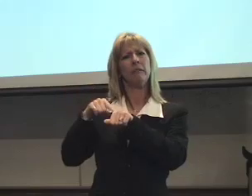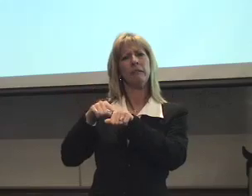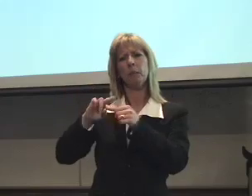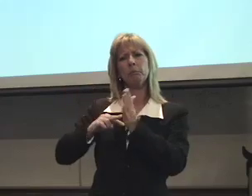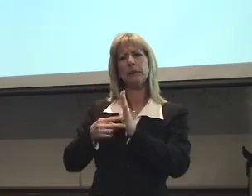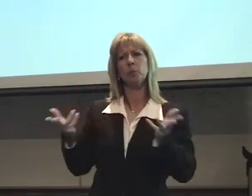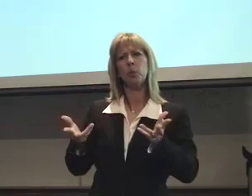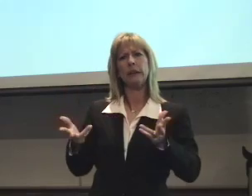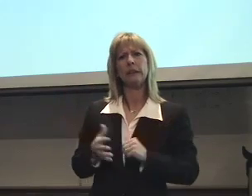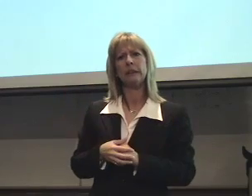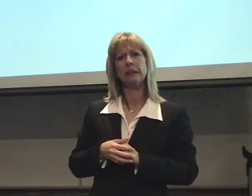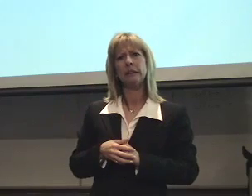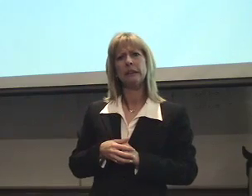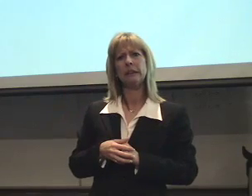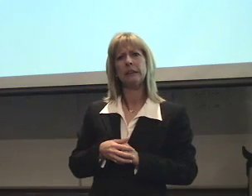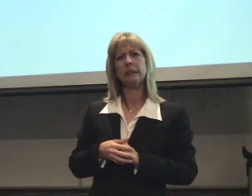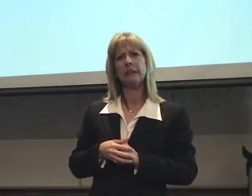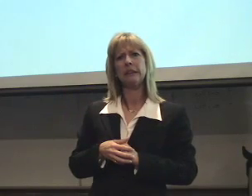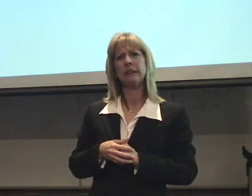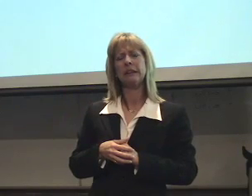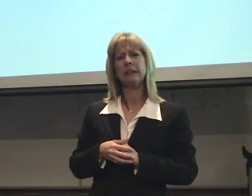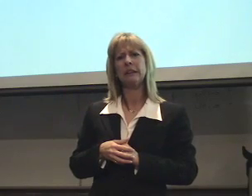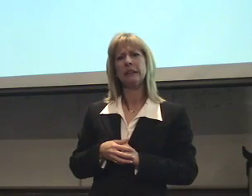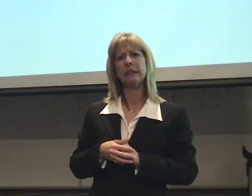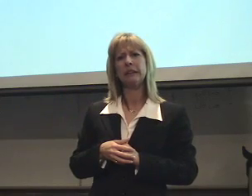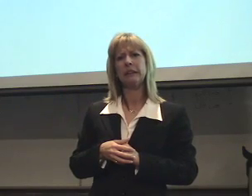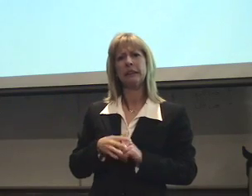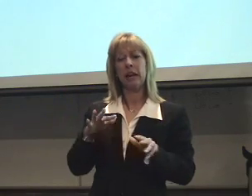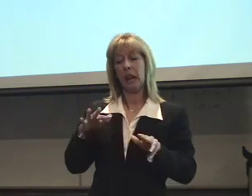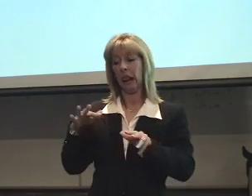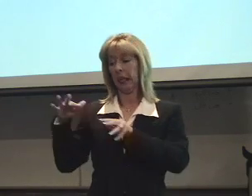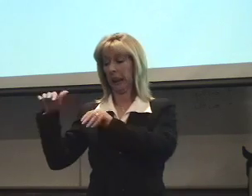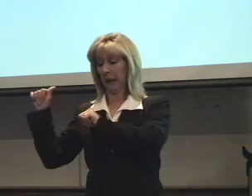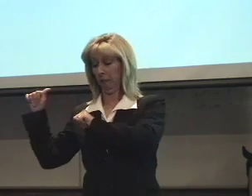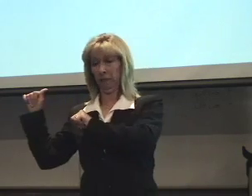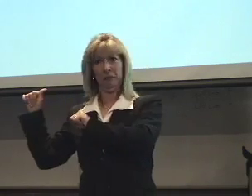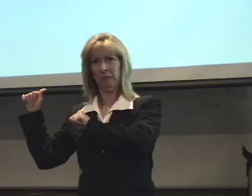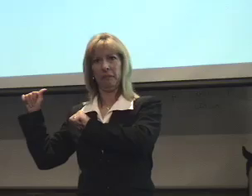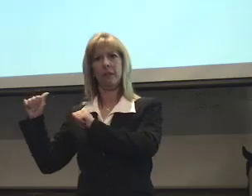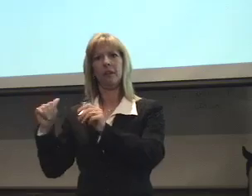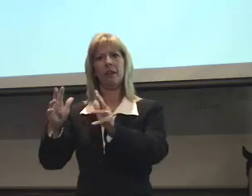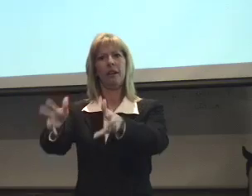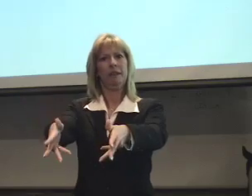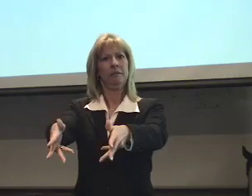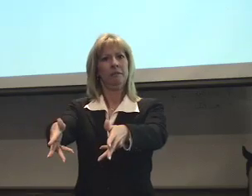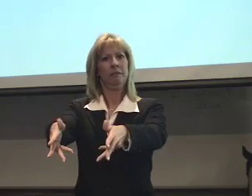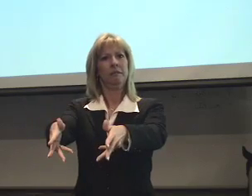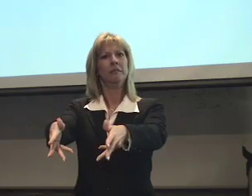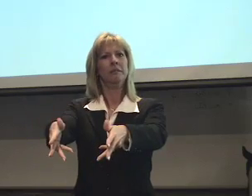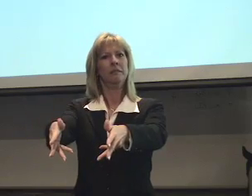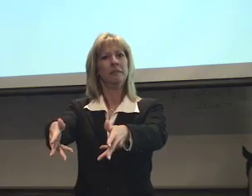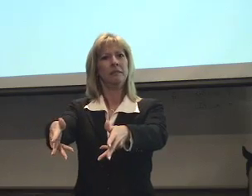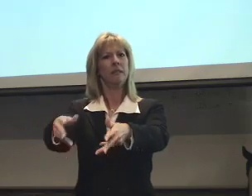The exact opposite of take it away. Keep. Stay. Don't take